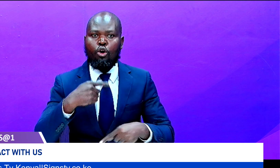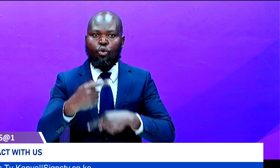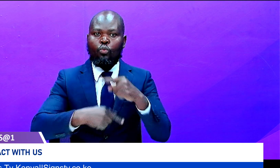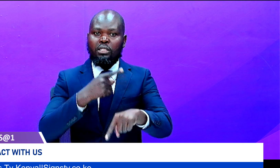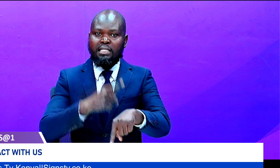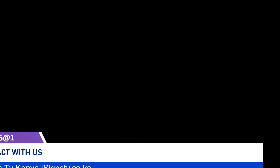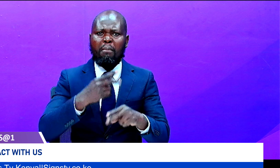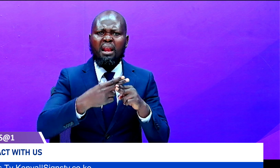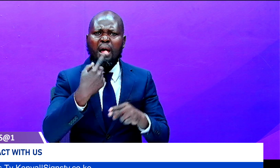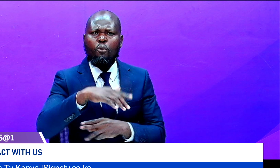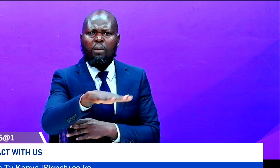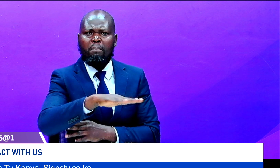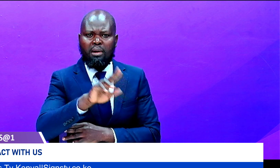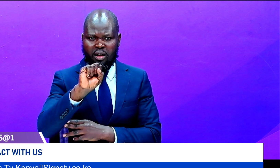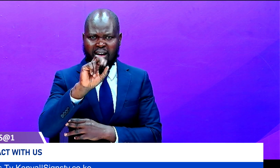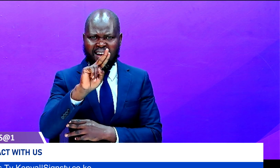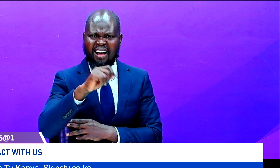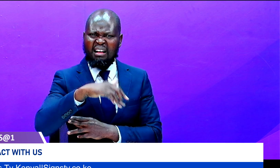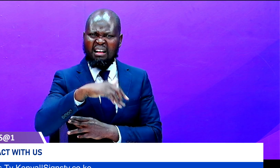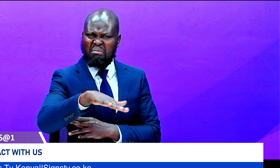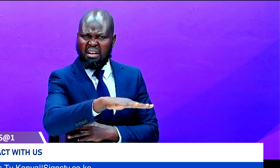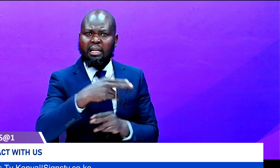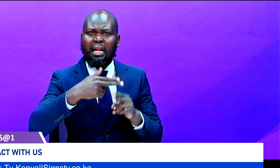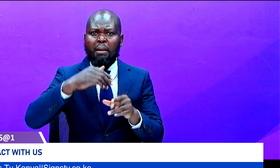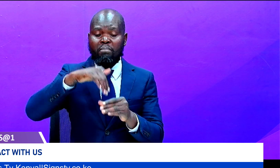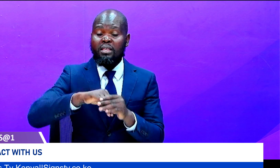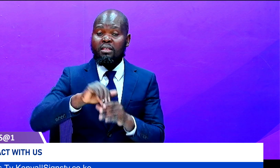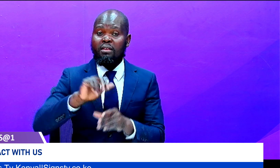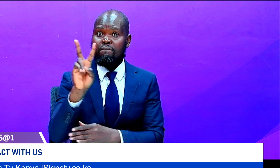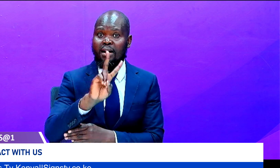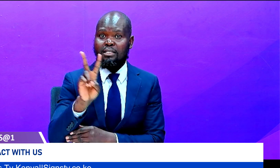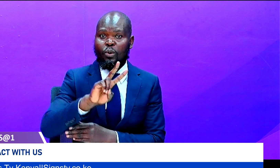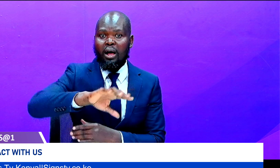Speaking during a Jukwaa la Usalama forum that was held in Vihiga County,